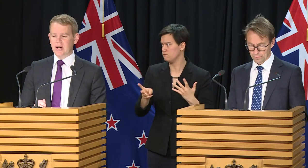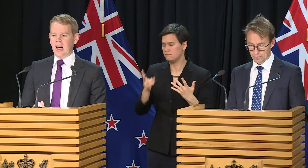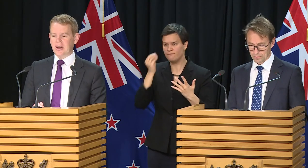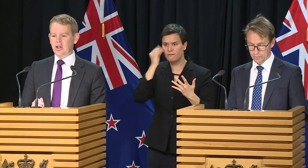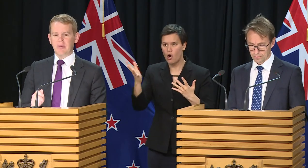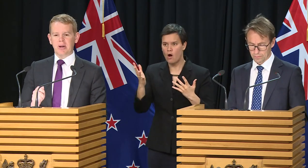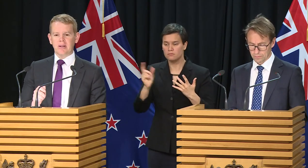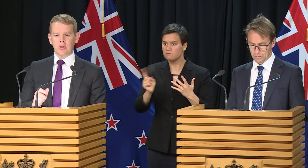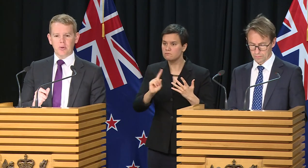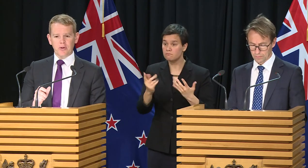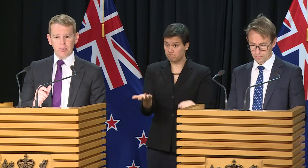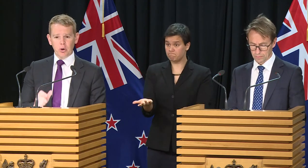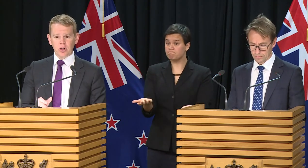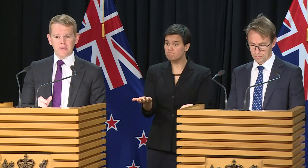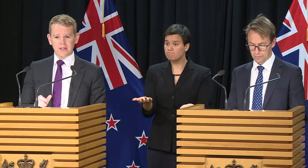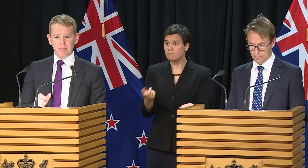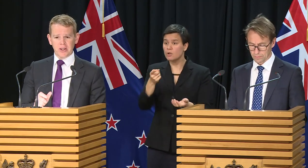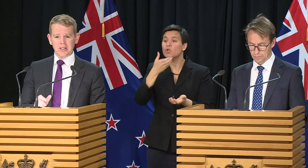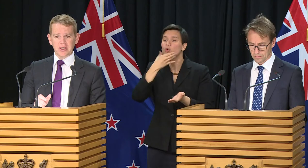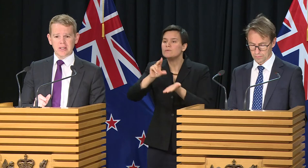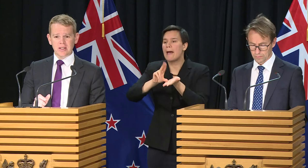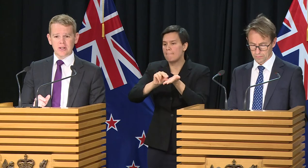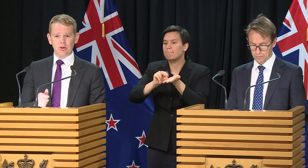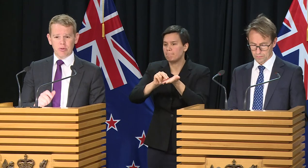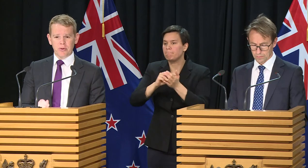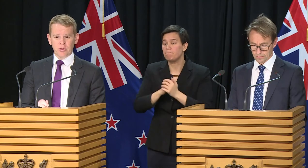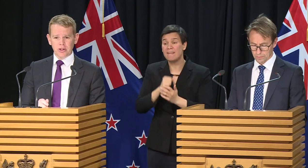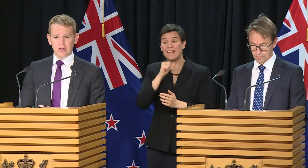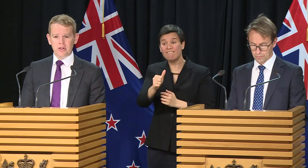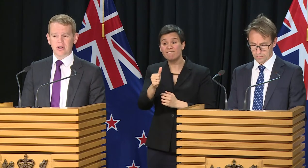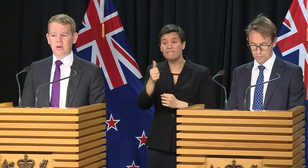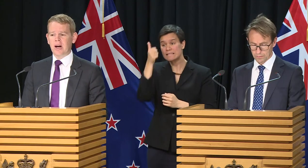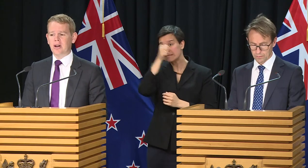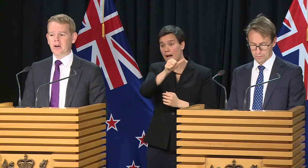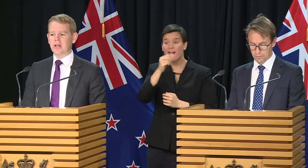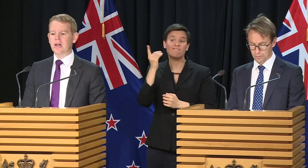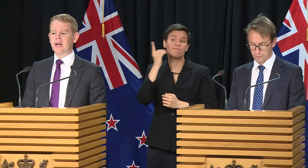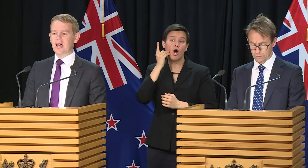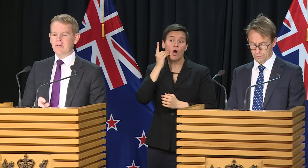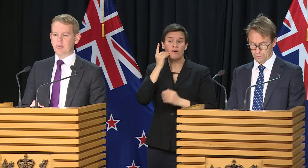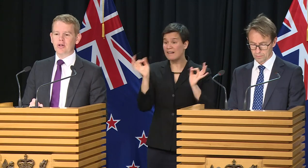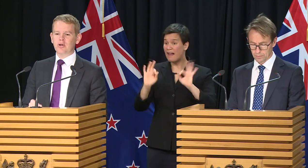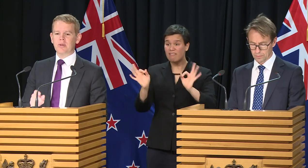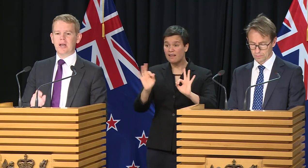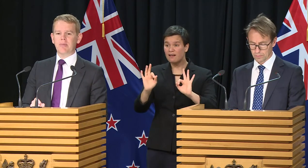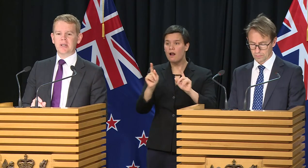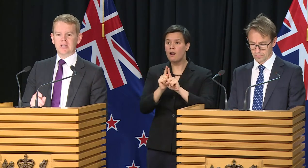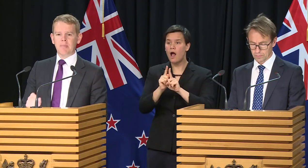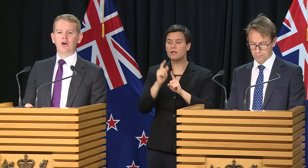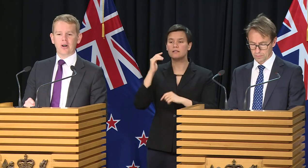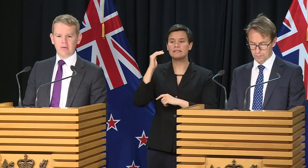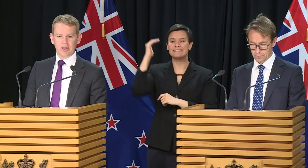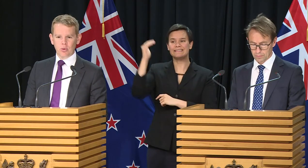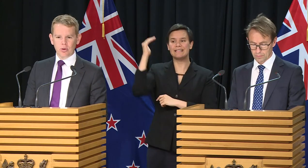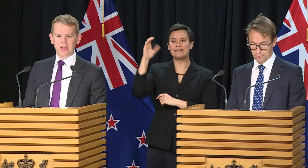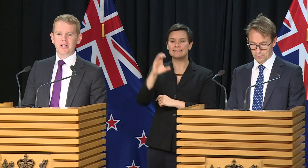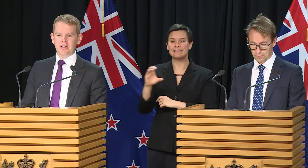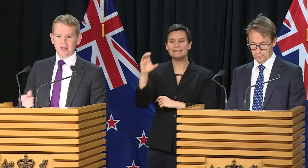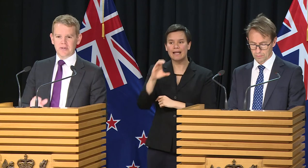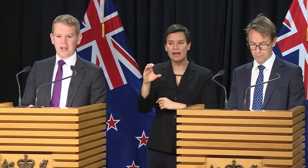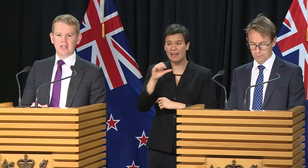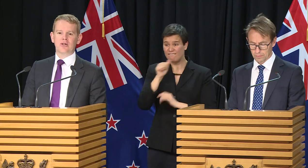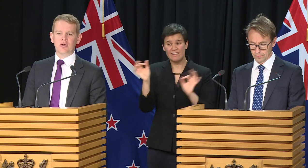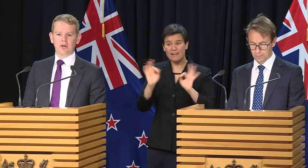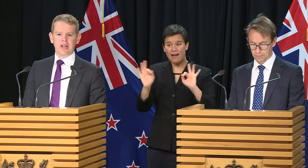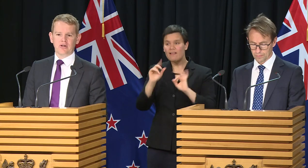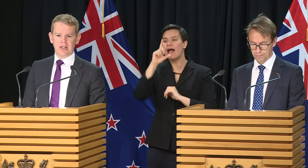point. Are you keeping, we've got a booklet for some of our senior citizens who prefer not to use the QR code. Everybody should be keeping some kind of record so